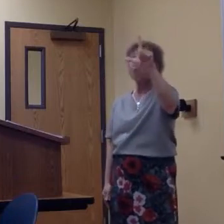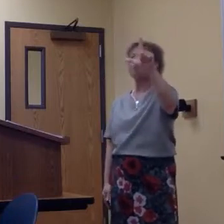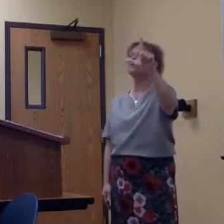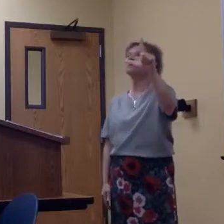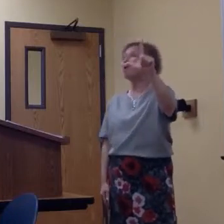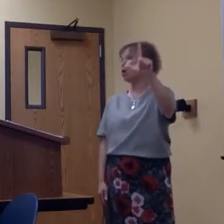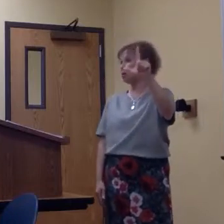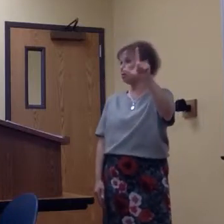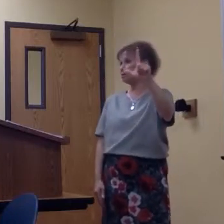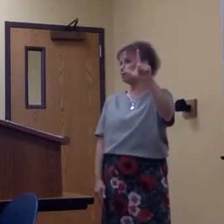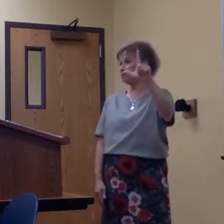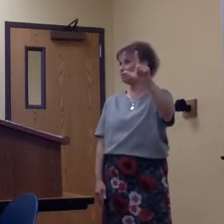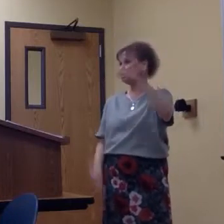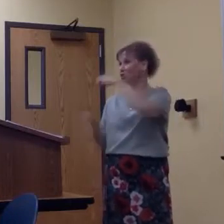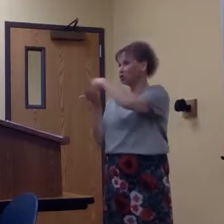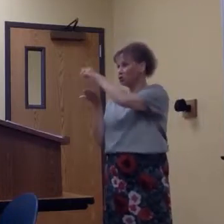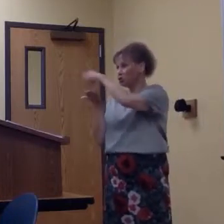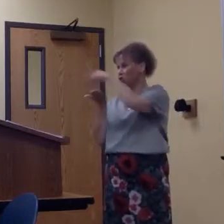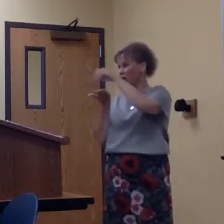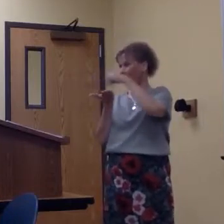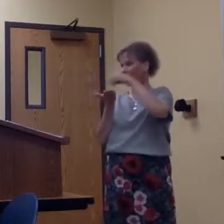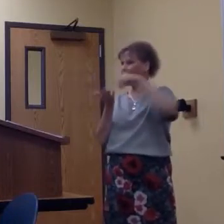shopping mall. Shopping